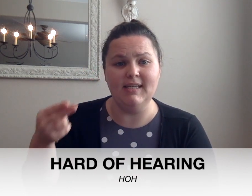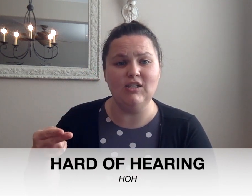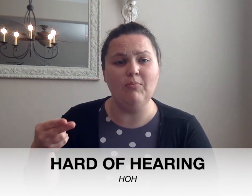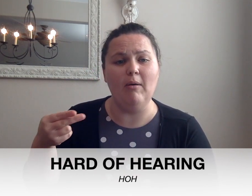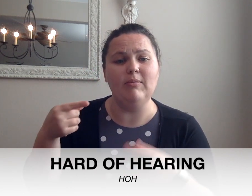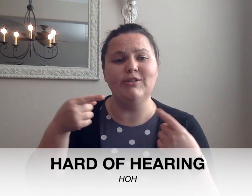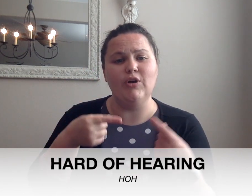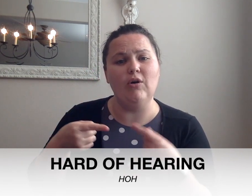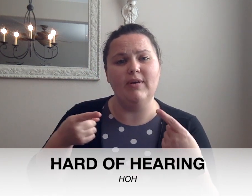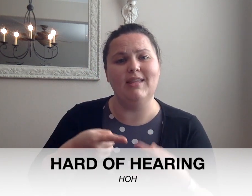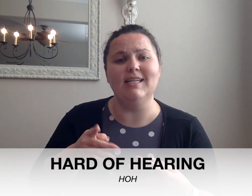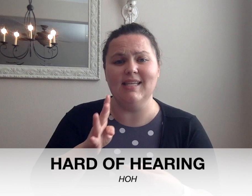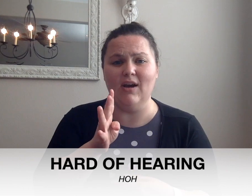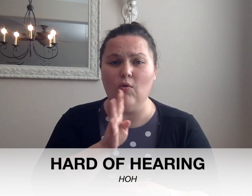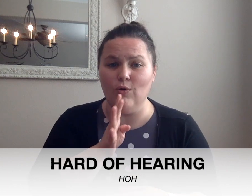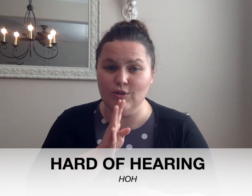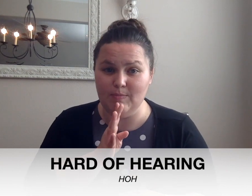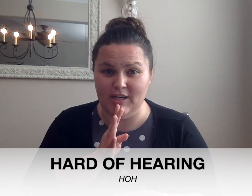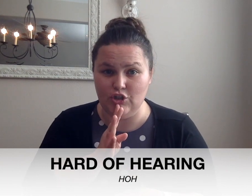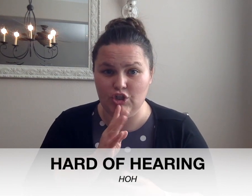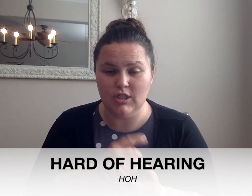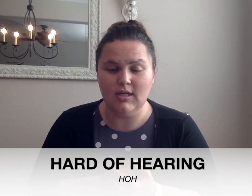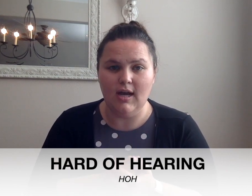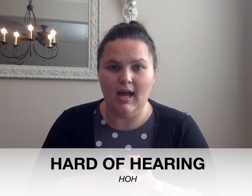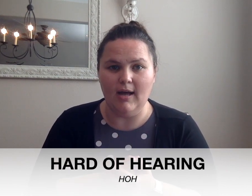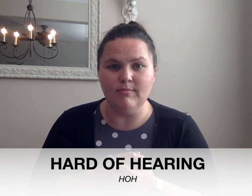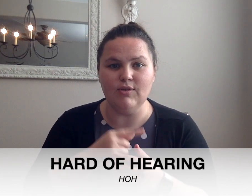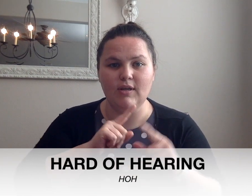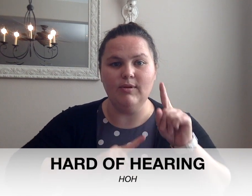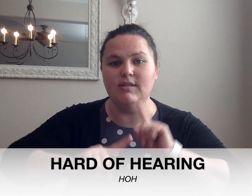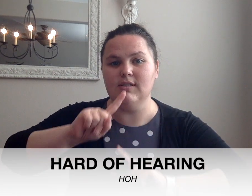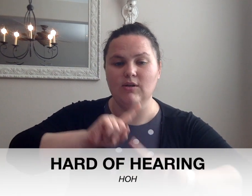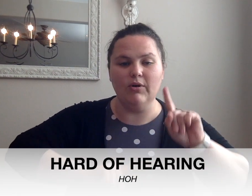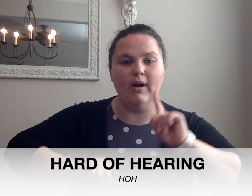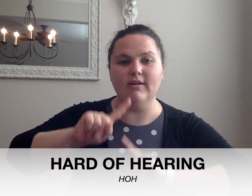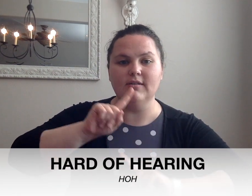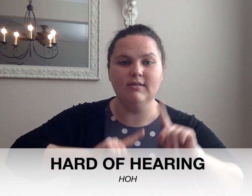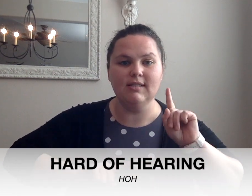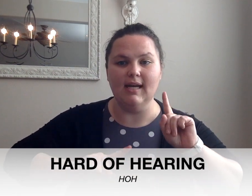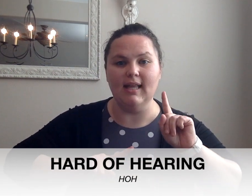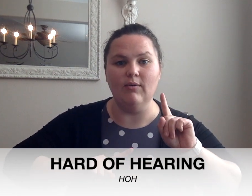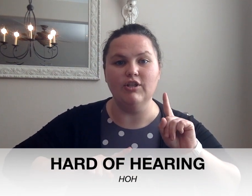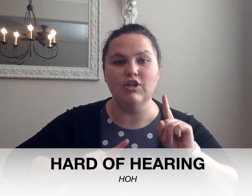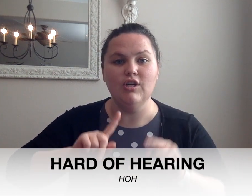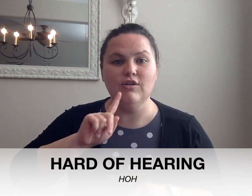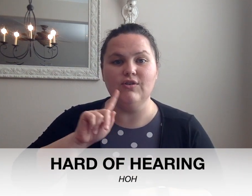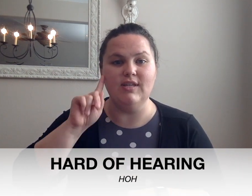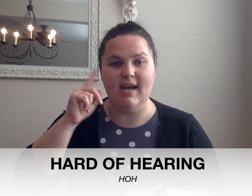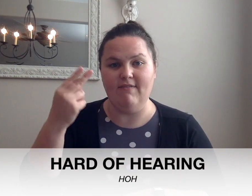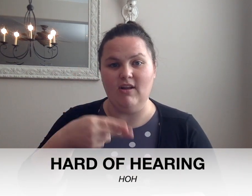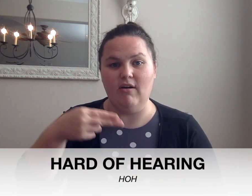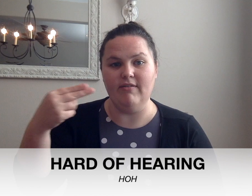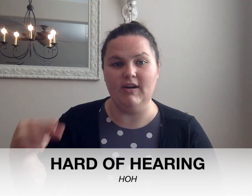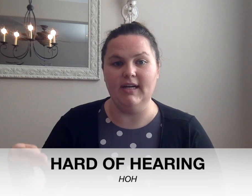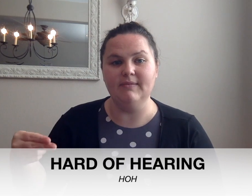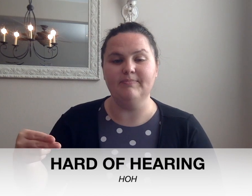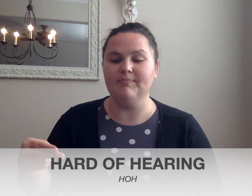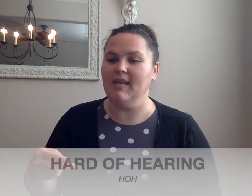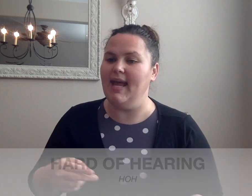still probably struggle with things like oral speech. So they would still require sign language. So the deaf and the hard of hearing. And